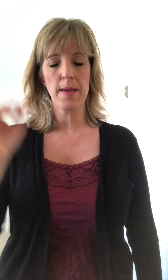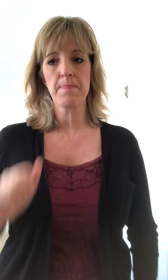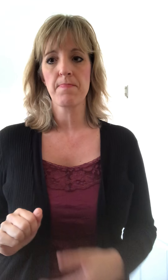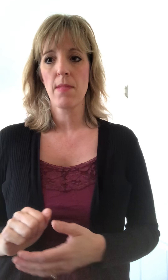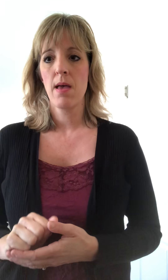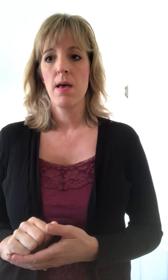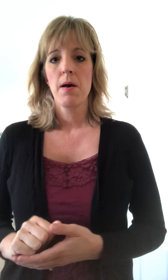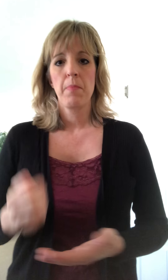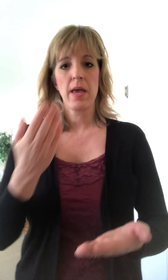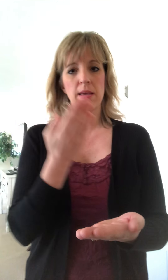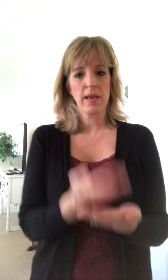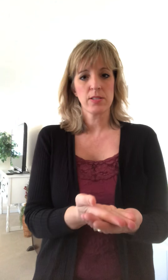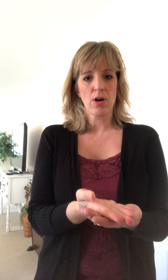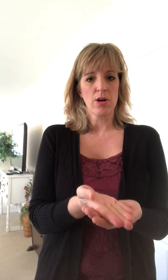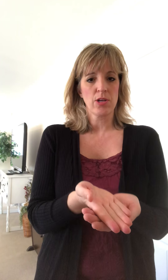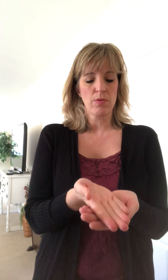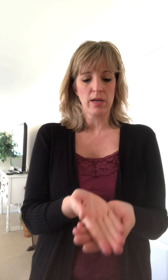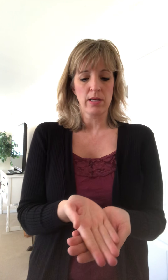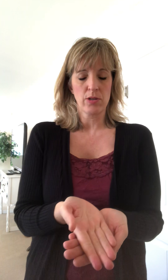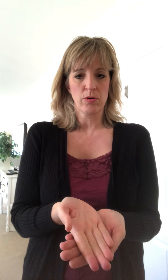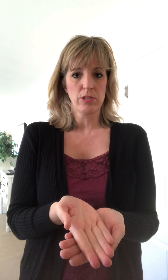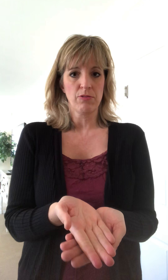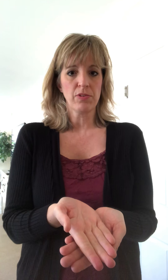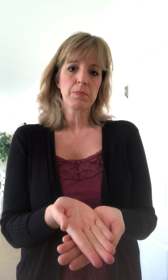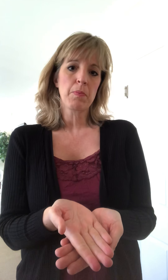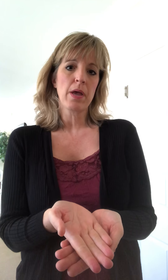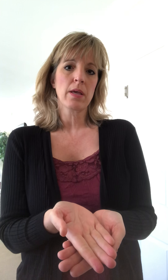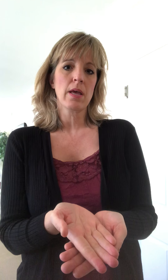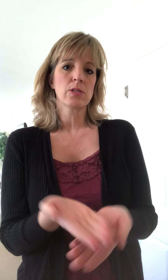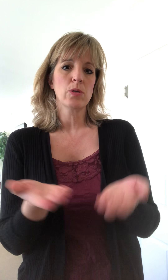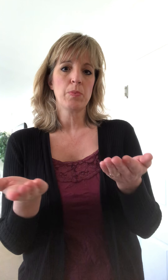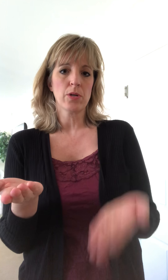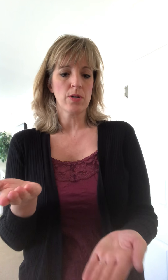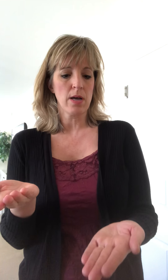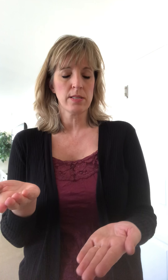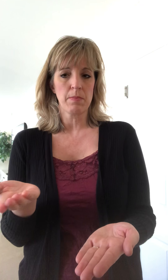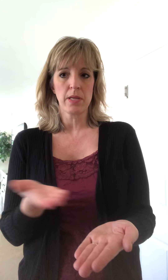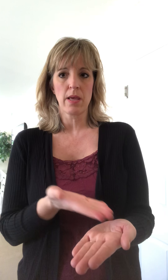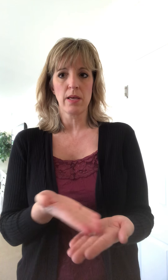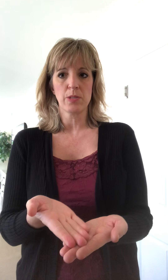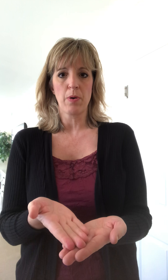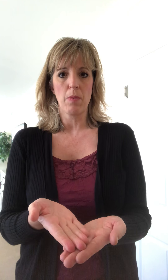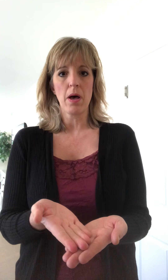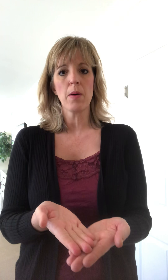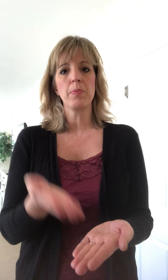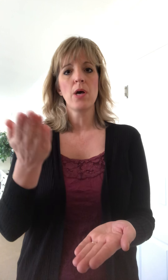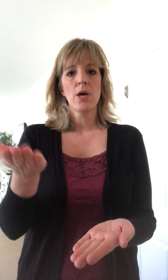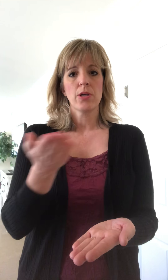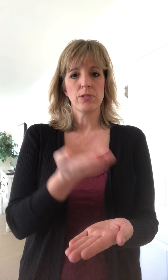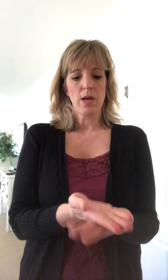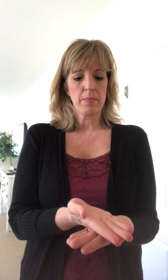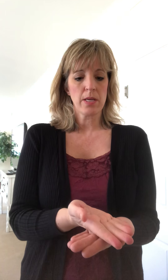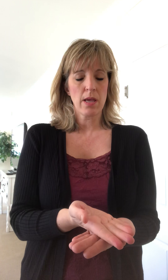okay? Pancakes are, you act like you're going to flip the pancake, so you put your non-dominant hand palm up. Your dominant